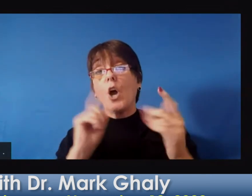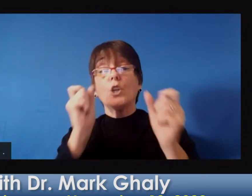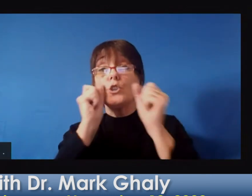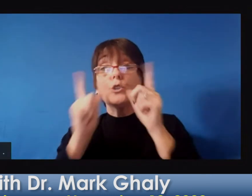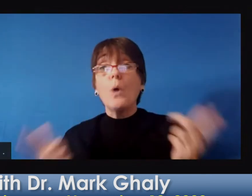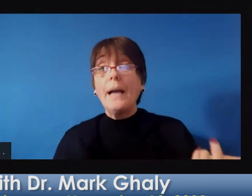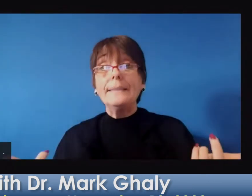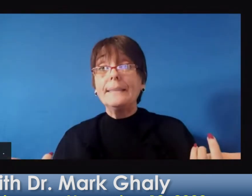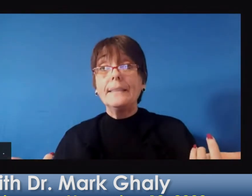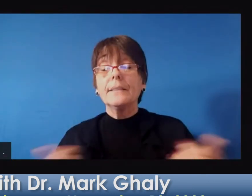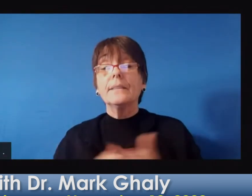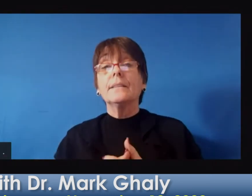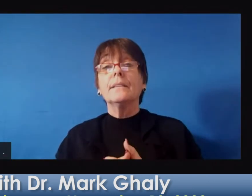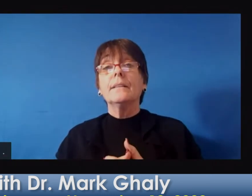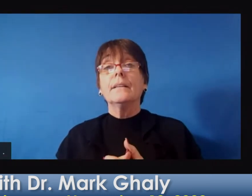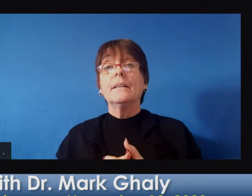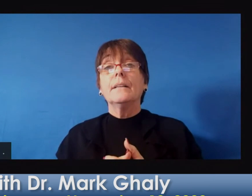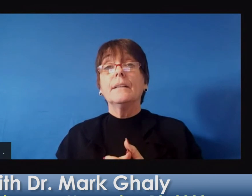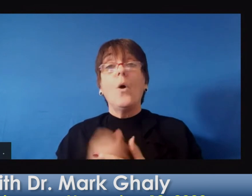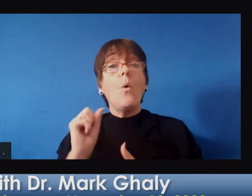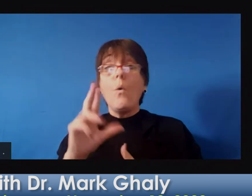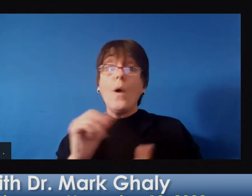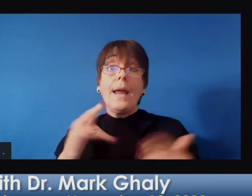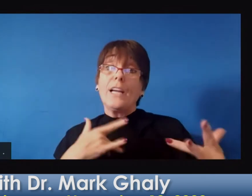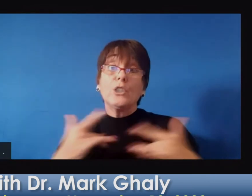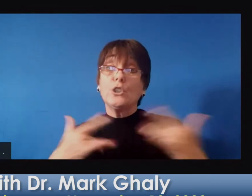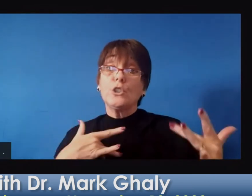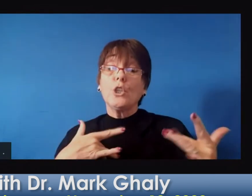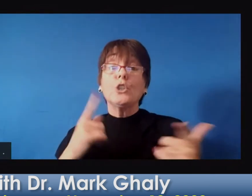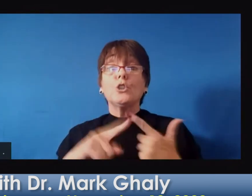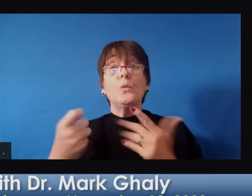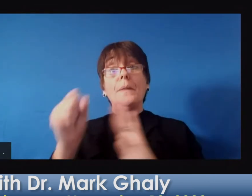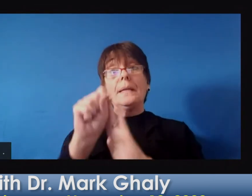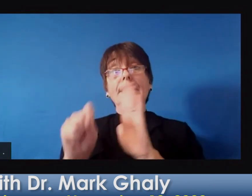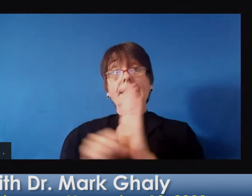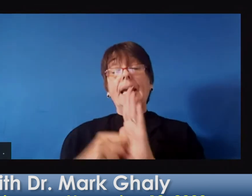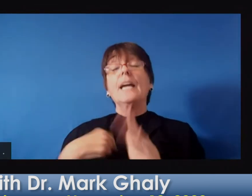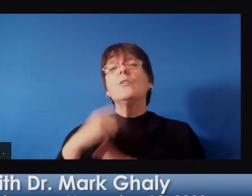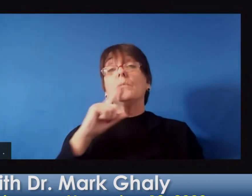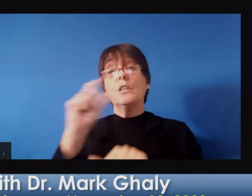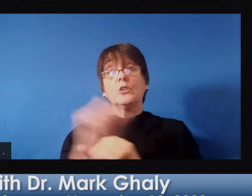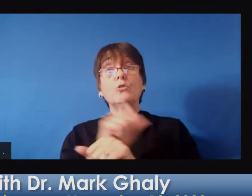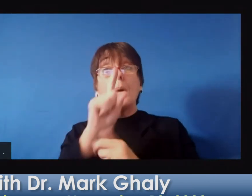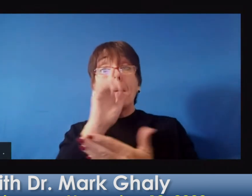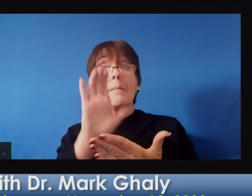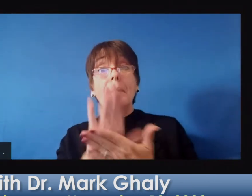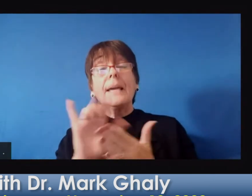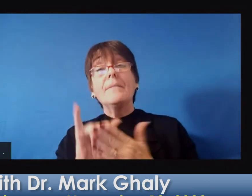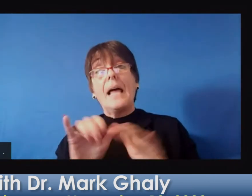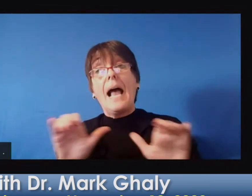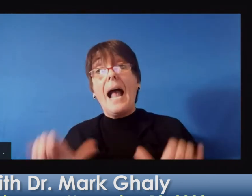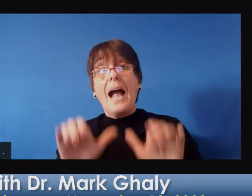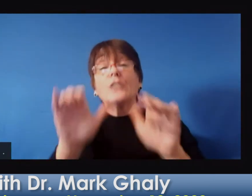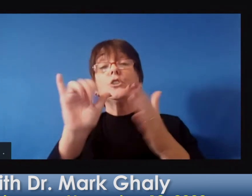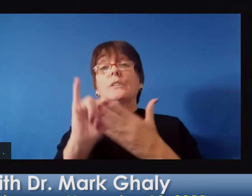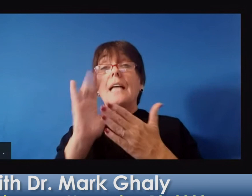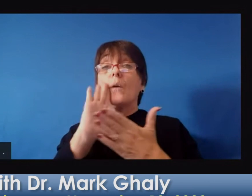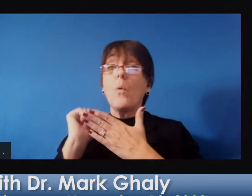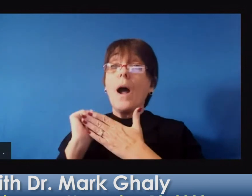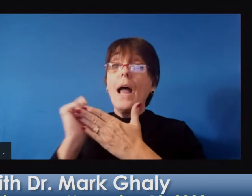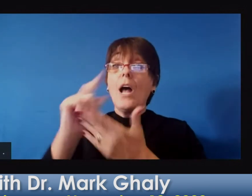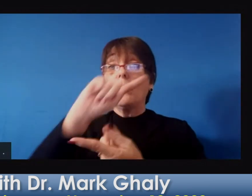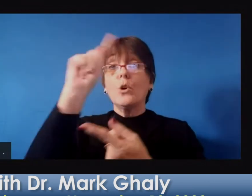or of concern to the state. We certainly believe that actions that help